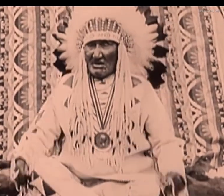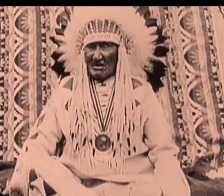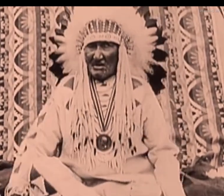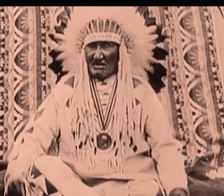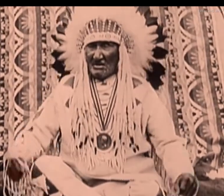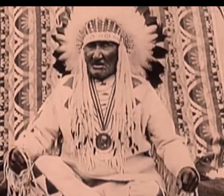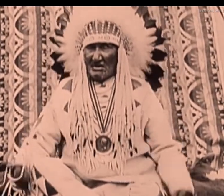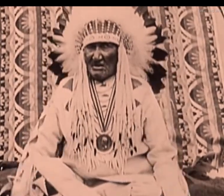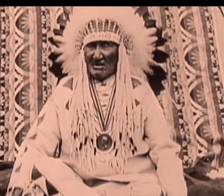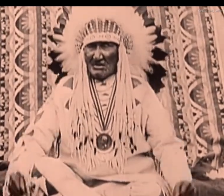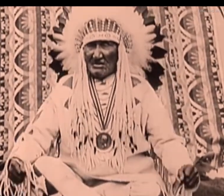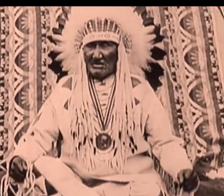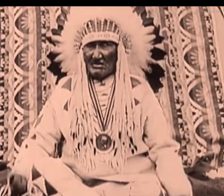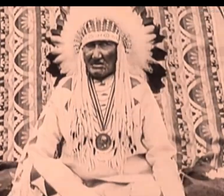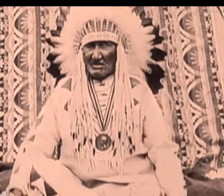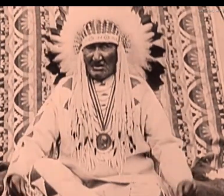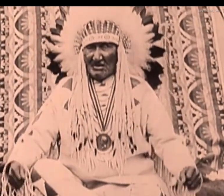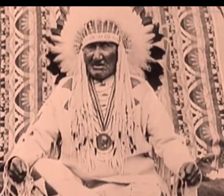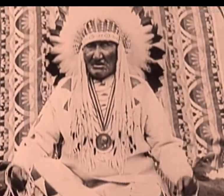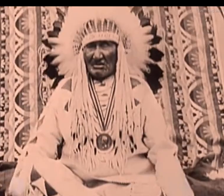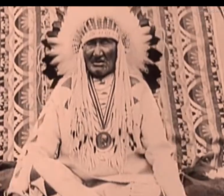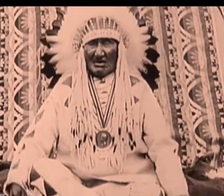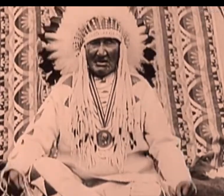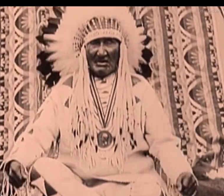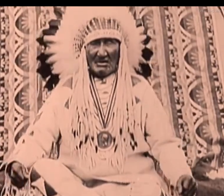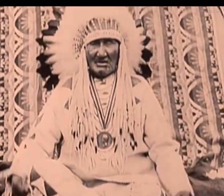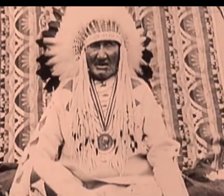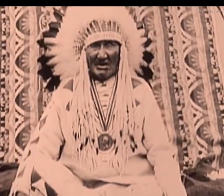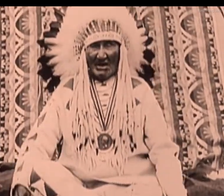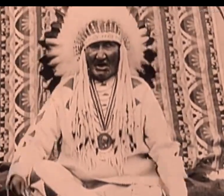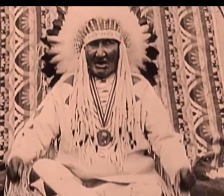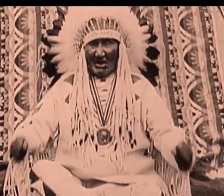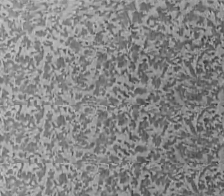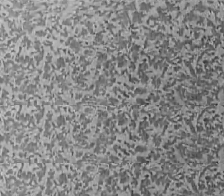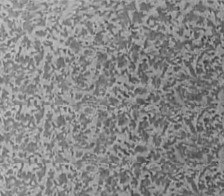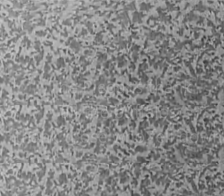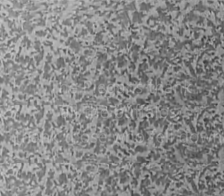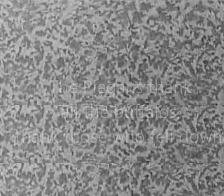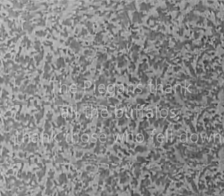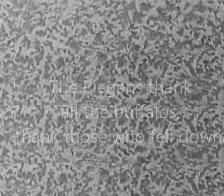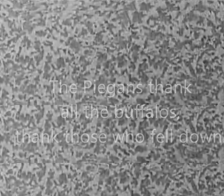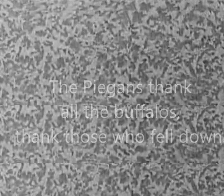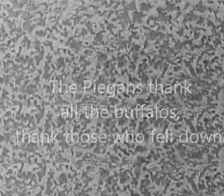Again, he sings the song of the medicine man.